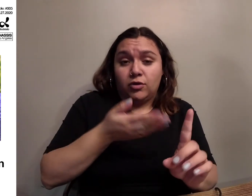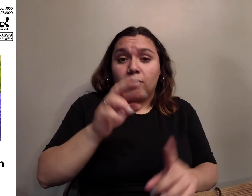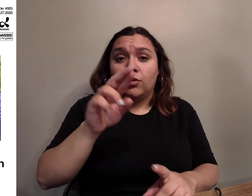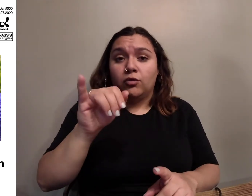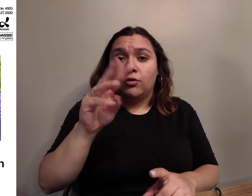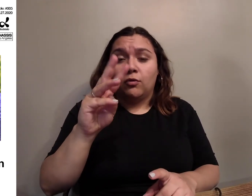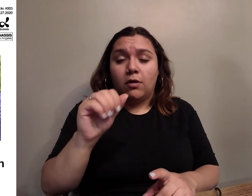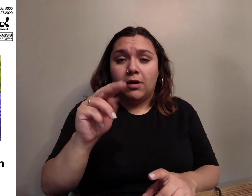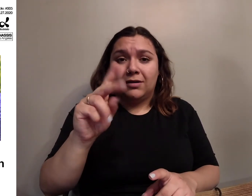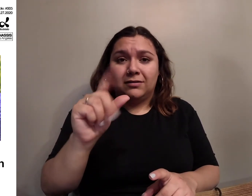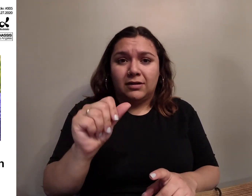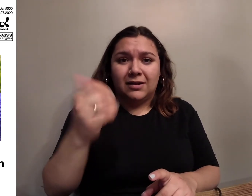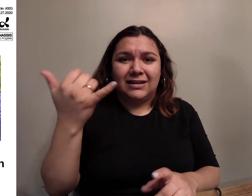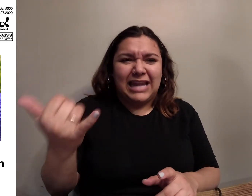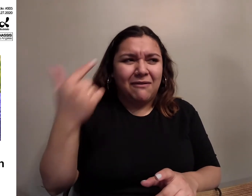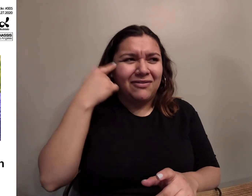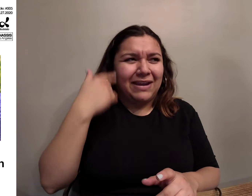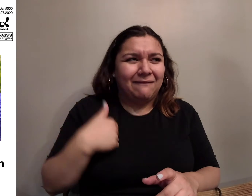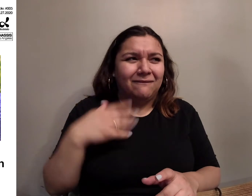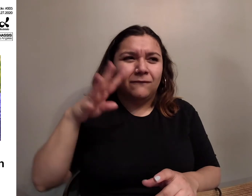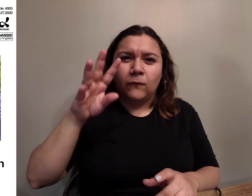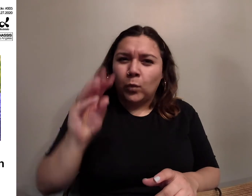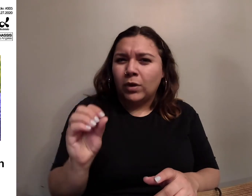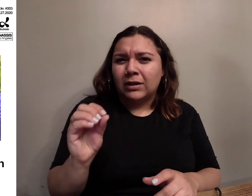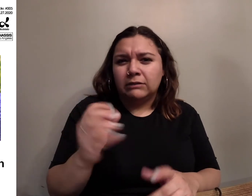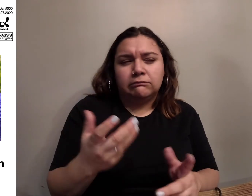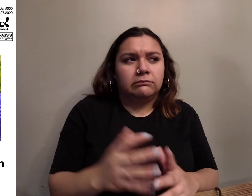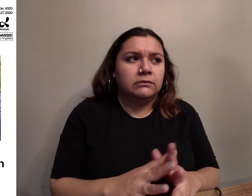Now there are 40.